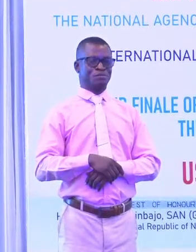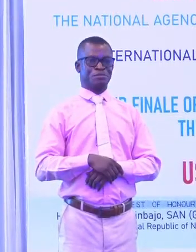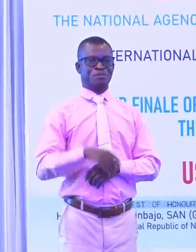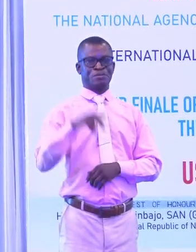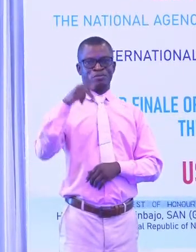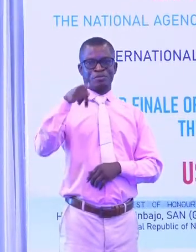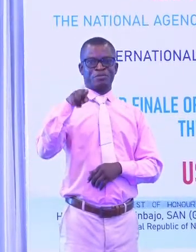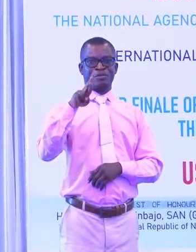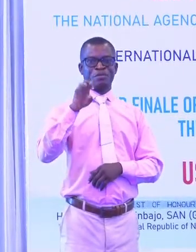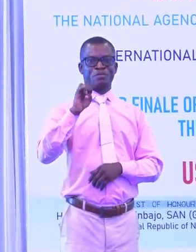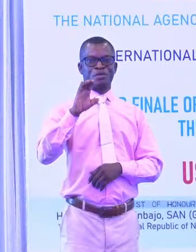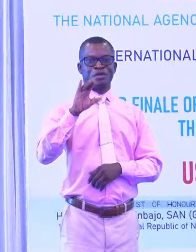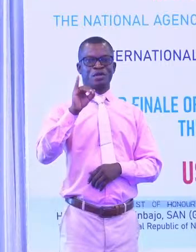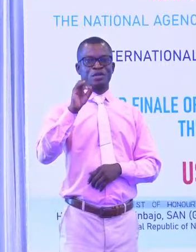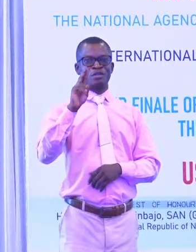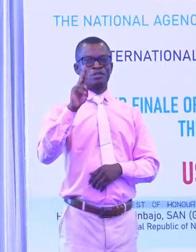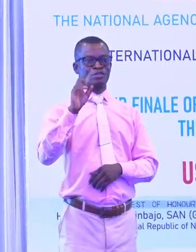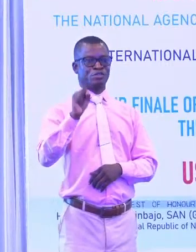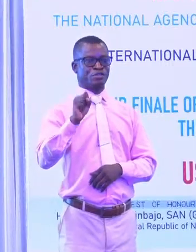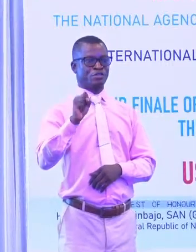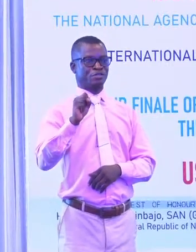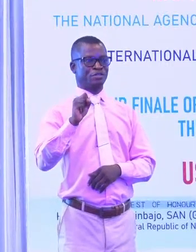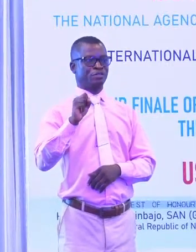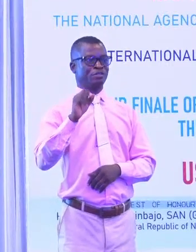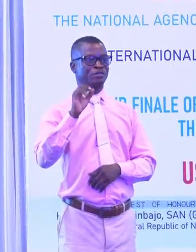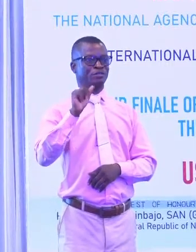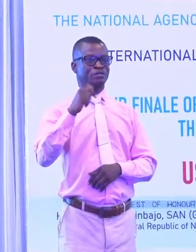Precious Peace Iye Agala.